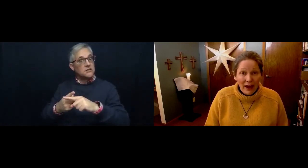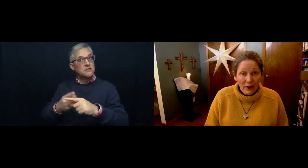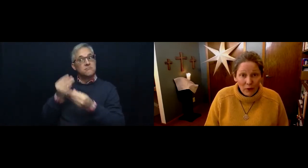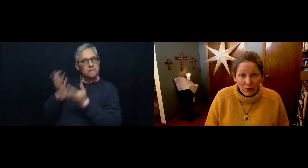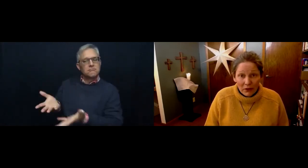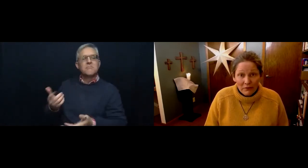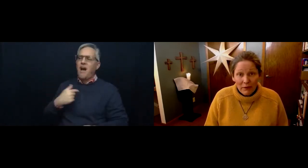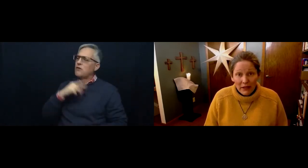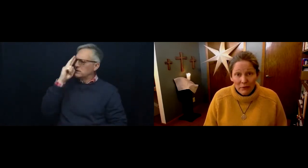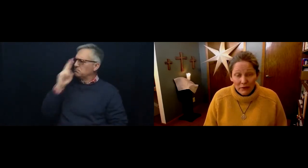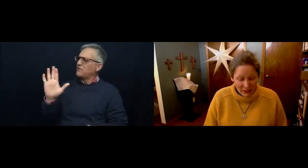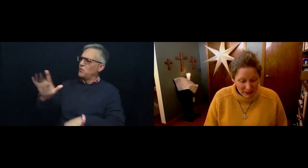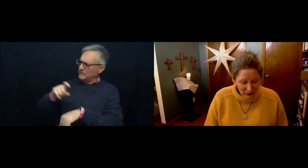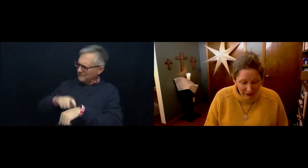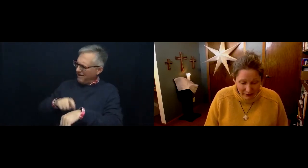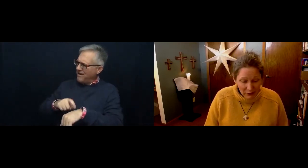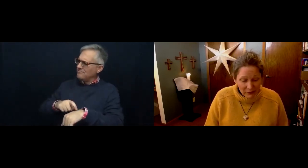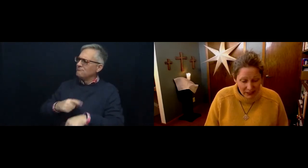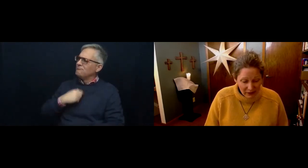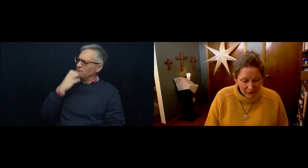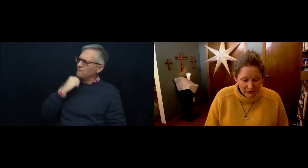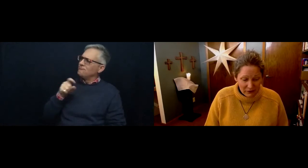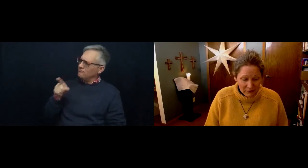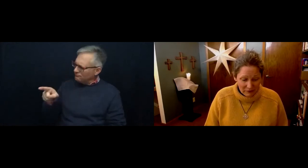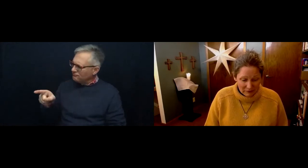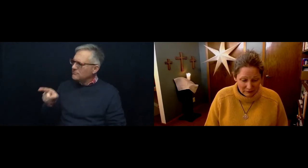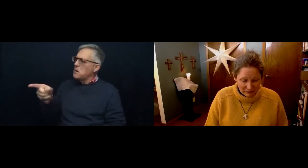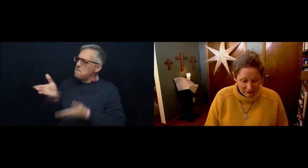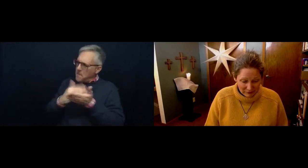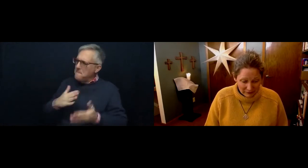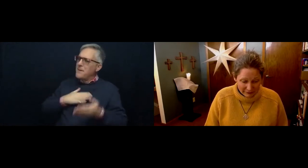And you're part of my community, so I'm going to help take care of you.